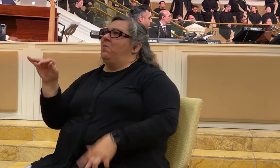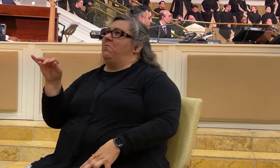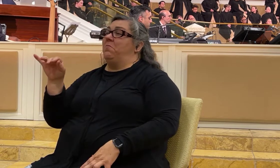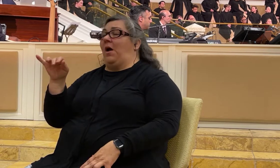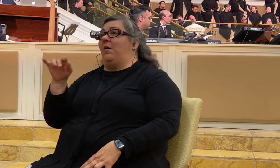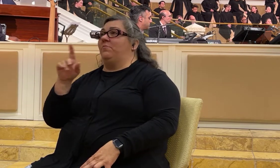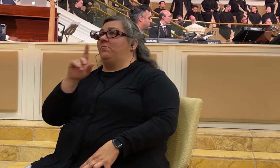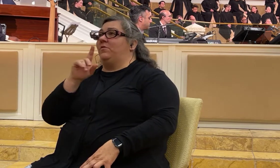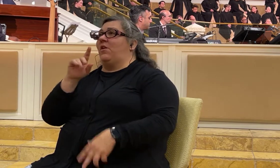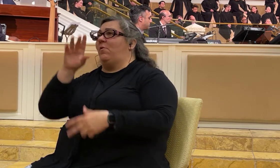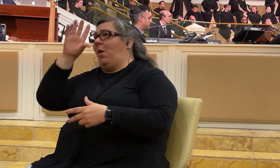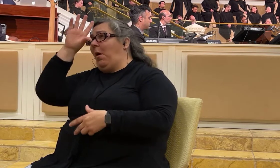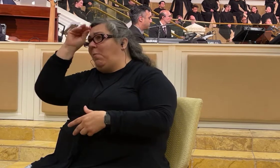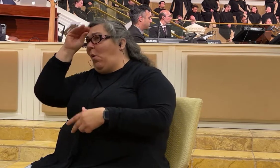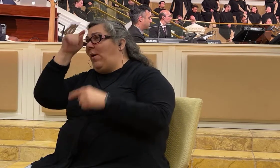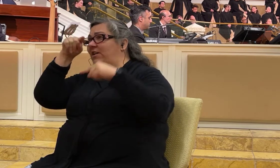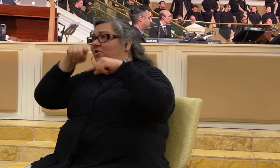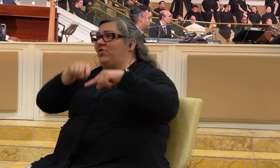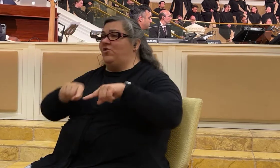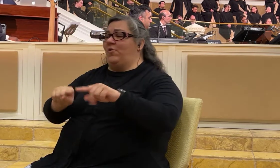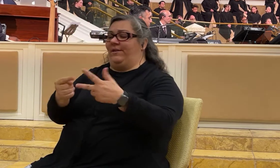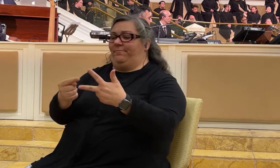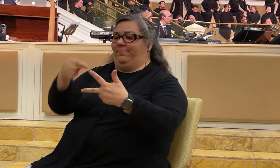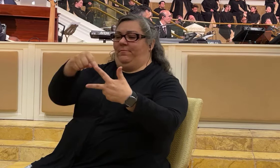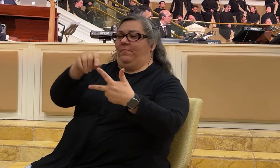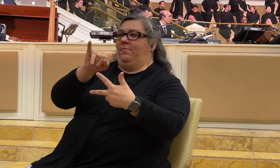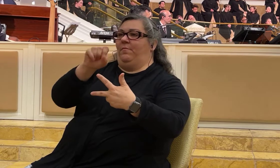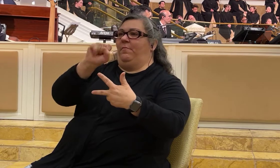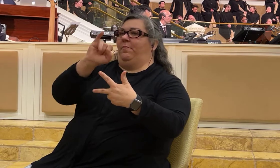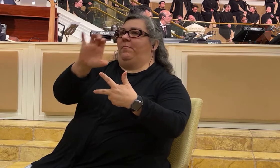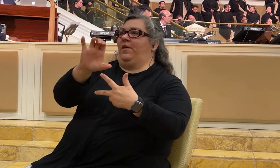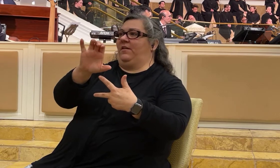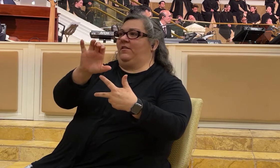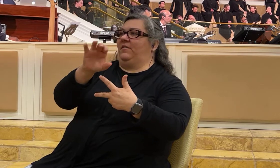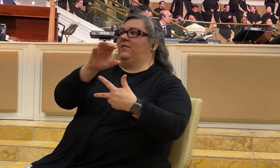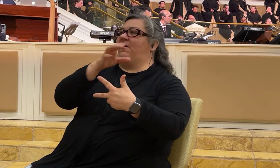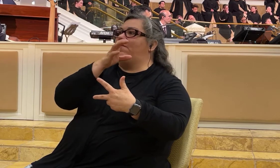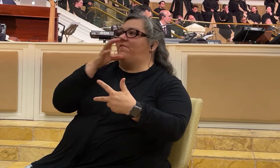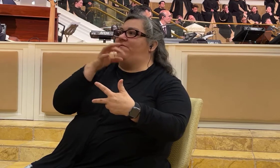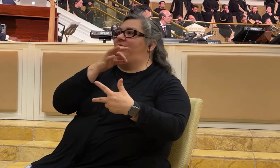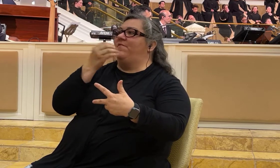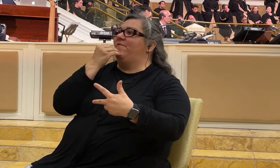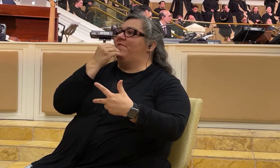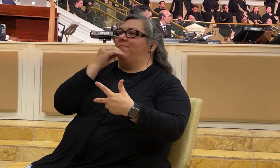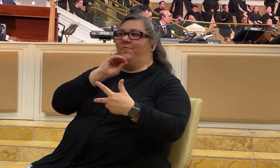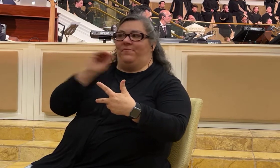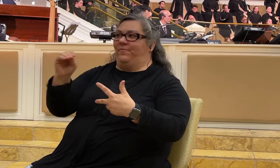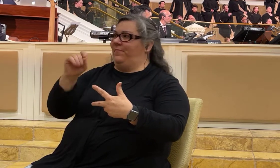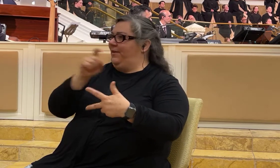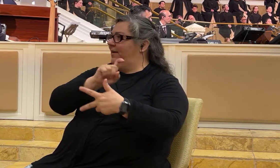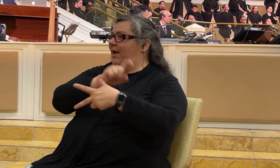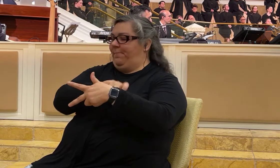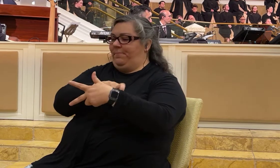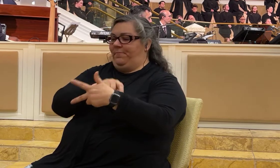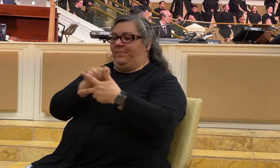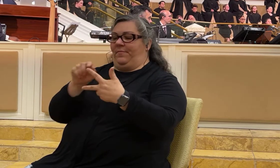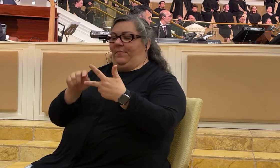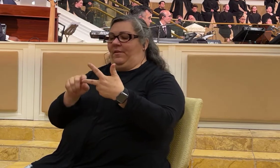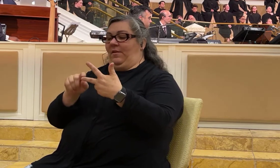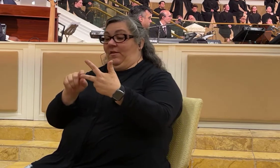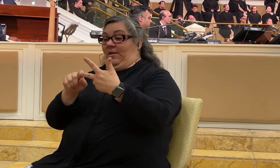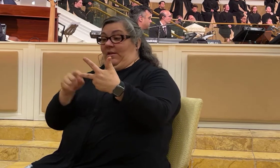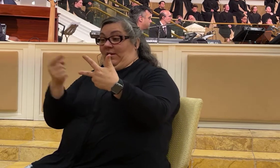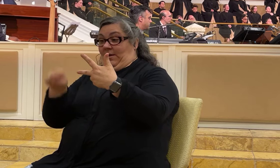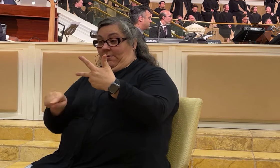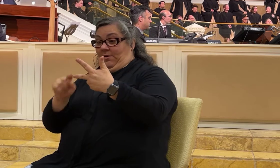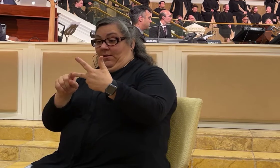when Isaac's famine occurred. And so, by the time you get to Jacob, his daddy had been through famine, his grandfather had been